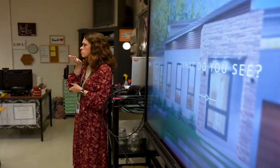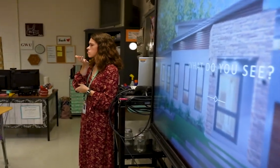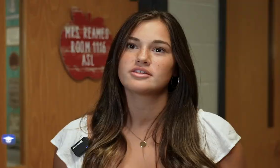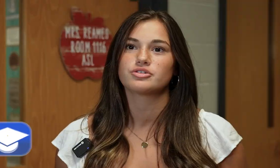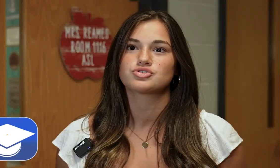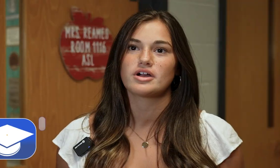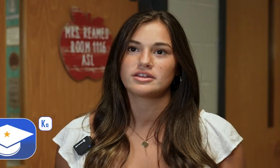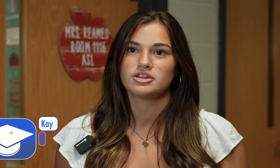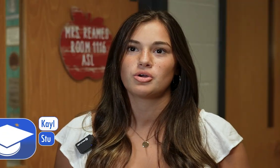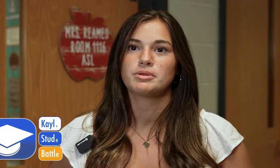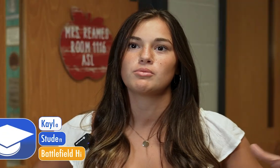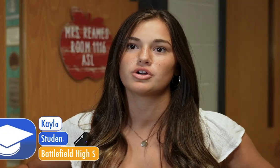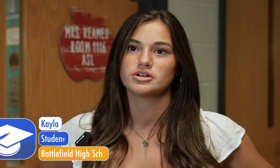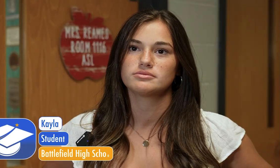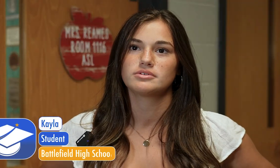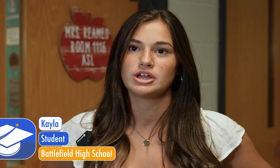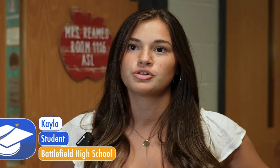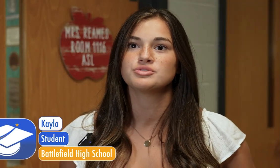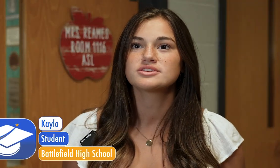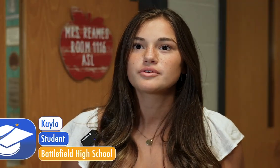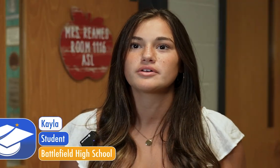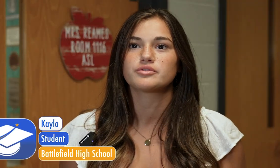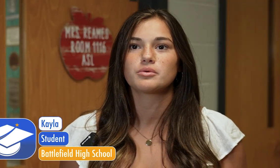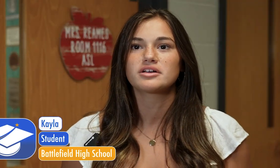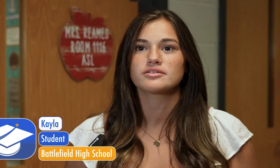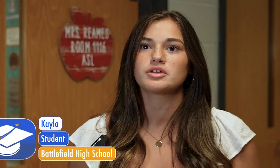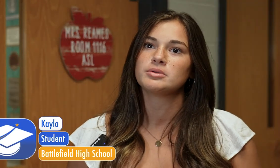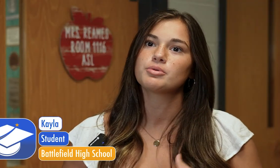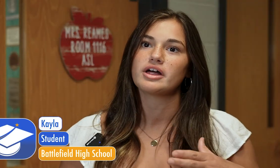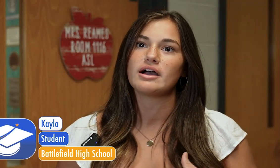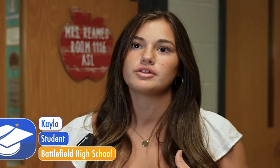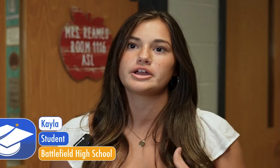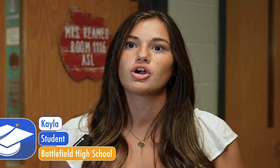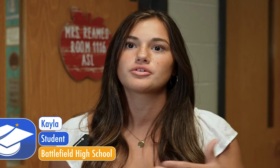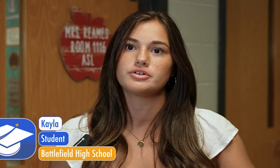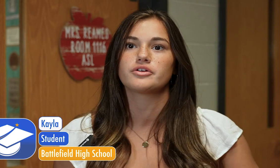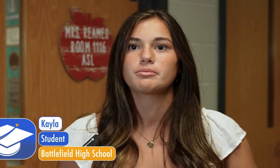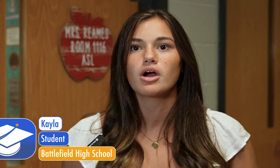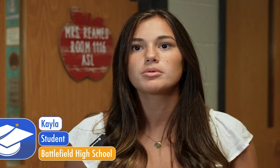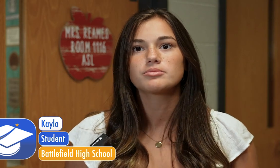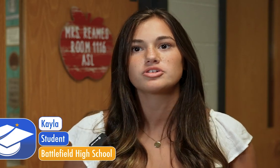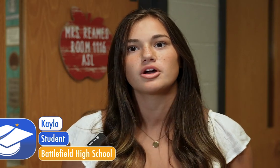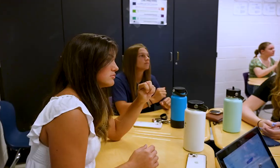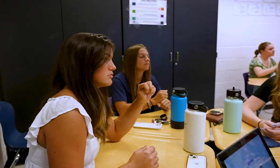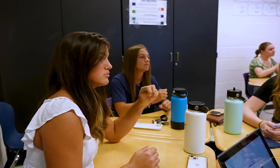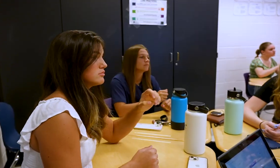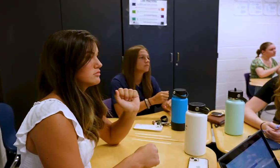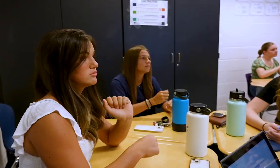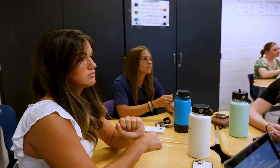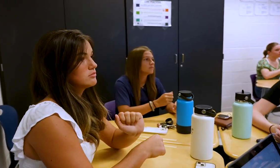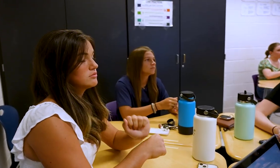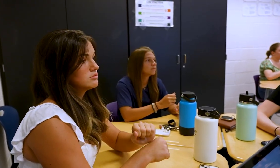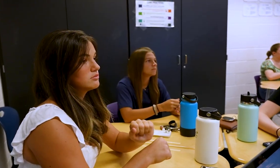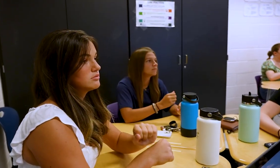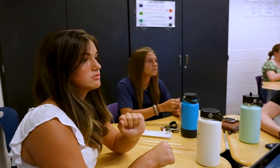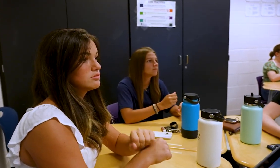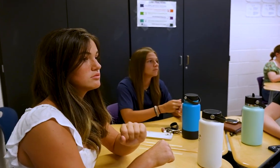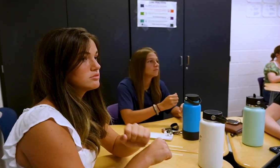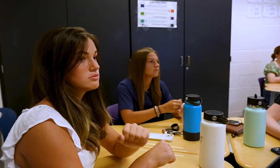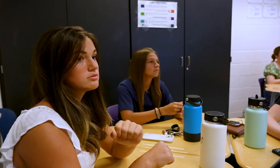great that they're trying to, you know, be more inclusive of everyone because if they're people that have like hard of hearing problems, you know, like sometimes it's harder for them to feel